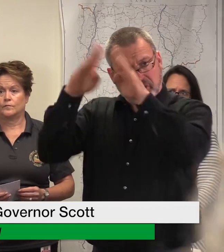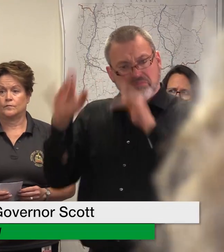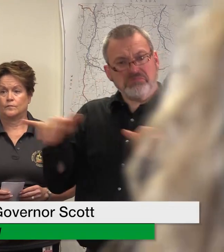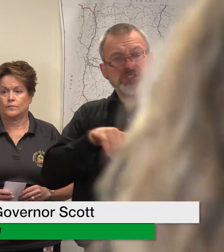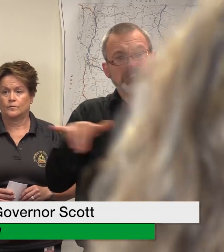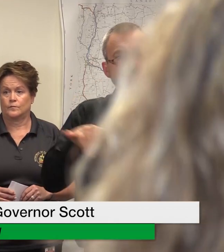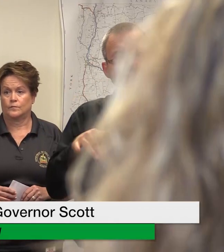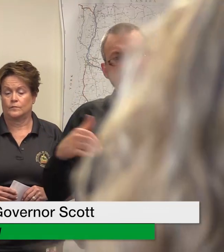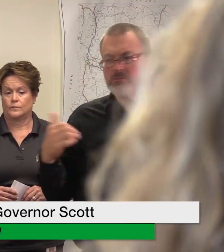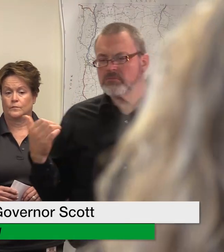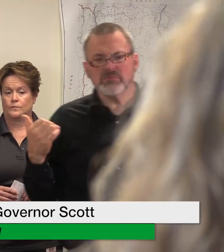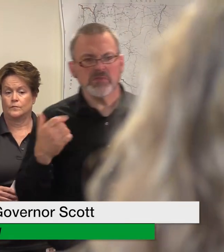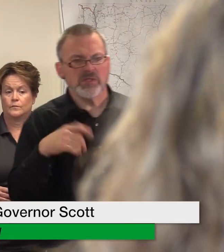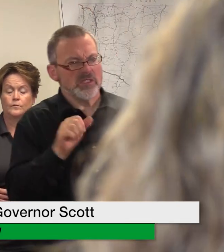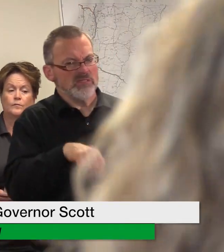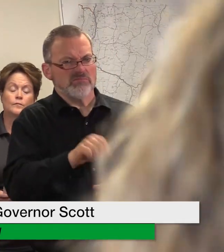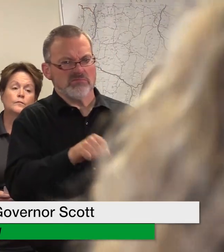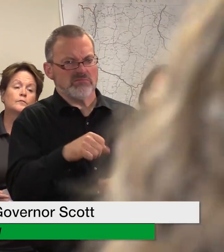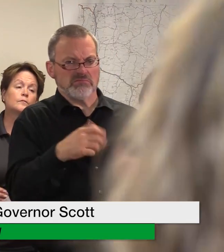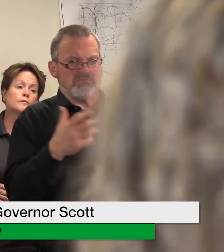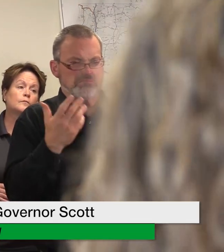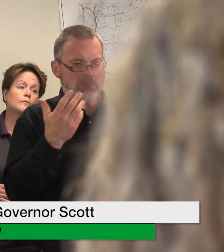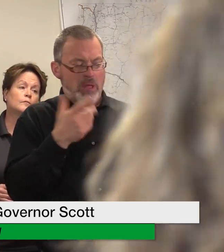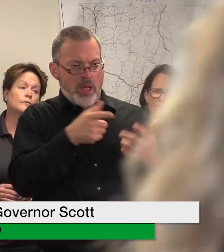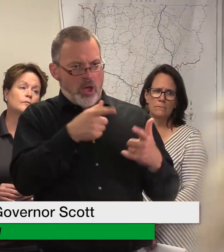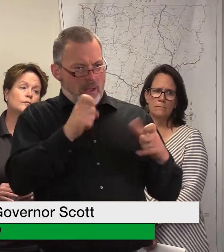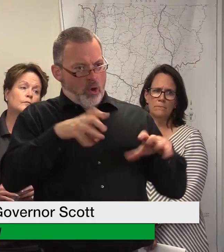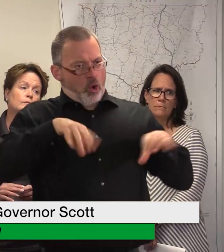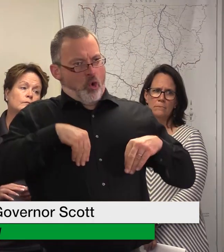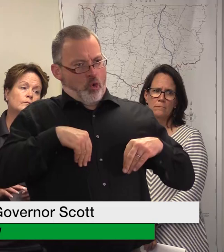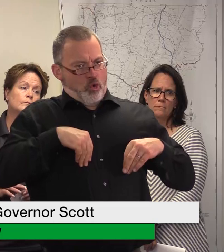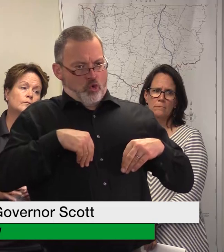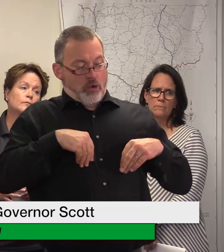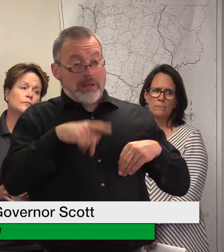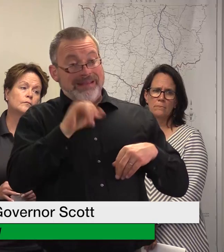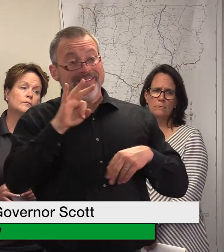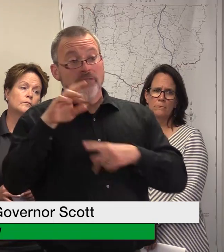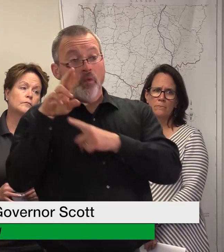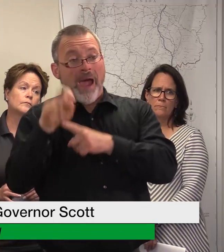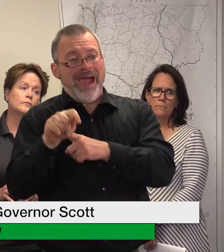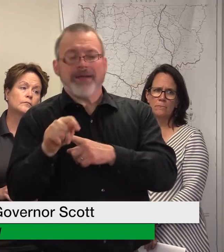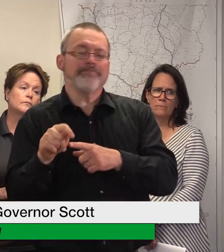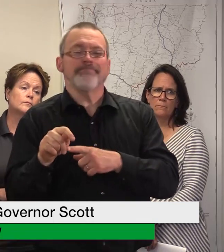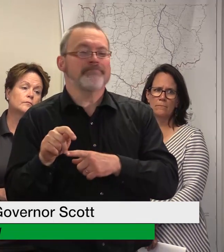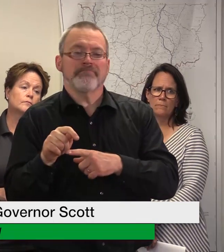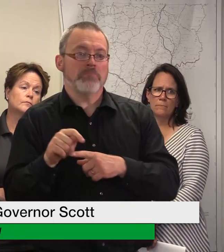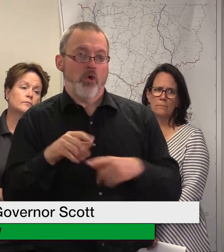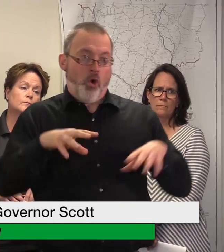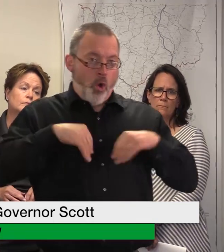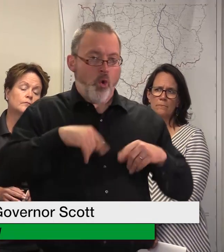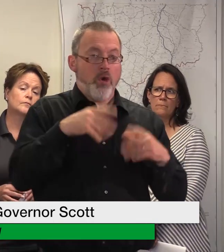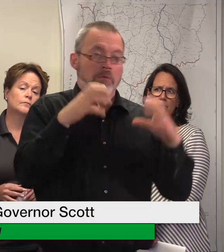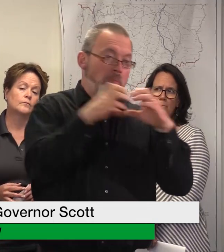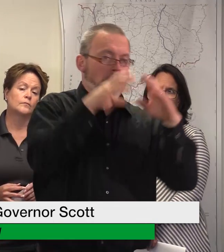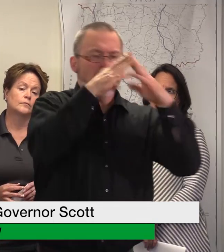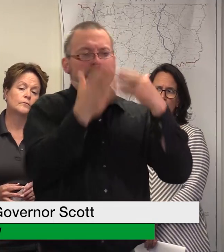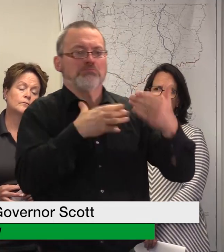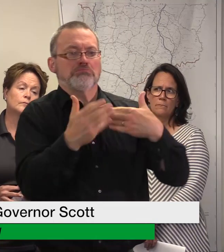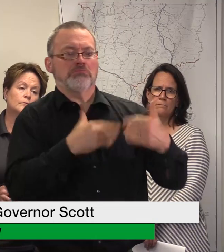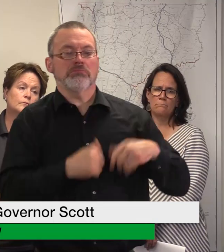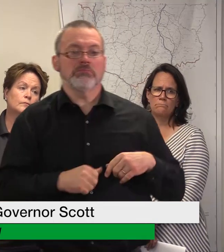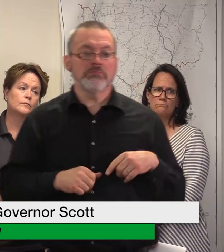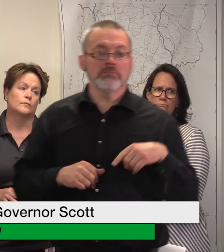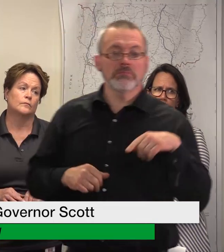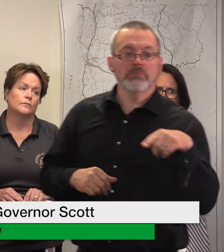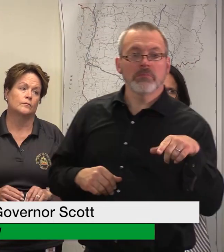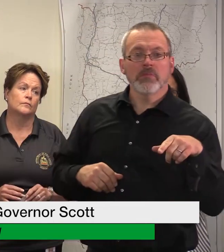sir, if it's owned. So you've got people who have lost mobile homes. I don't know exactly what they cost, but several hundred thousand